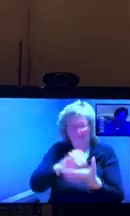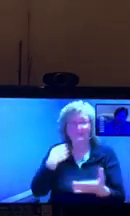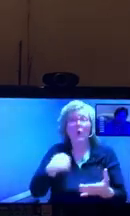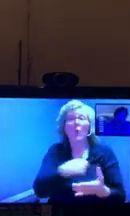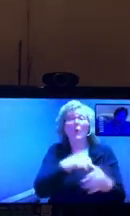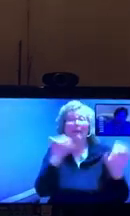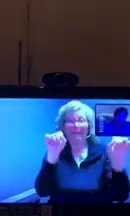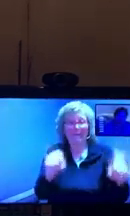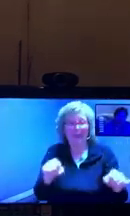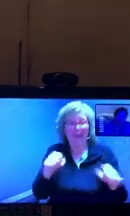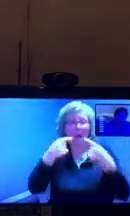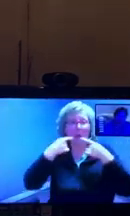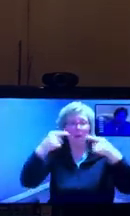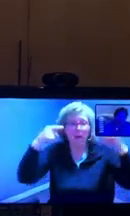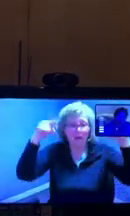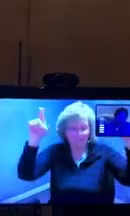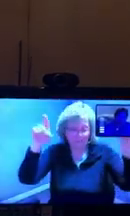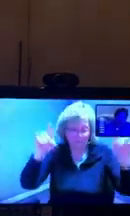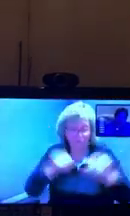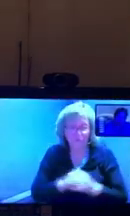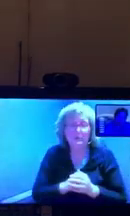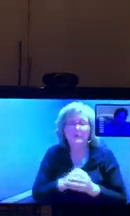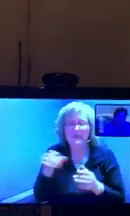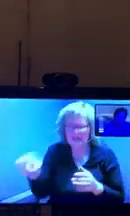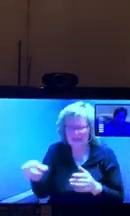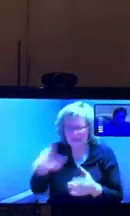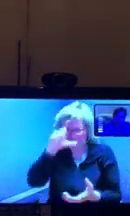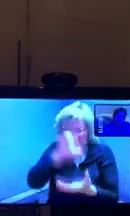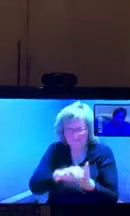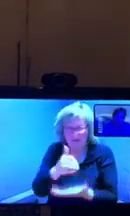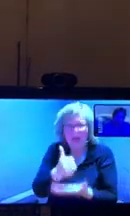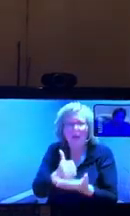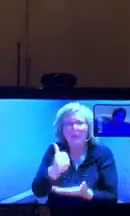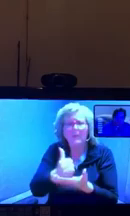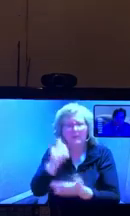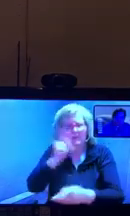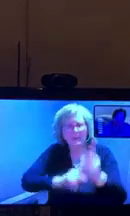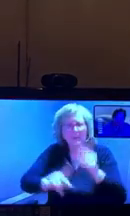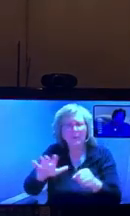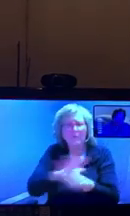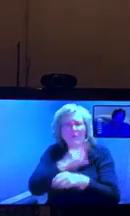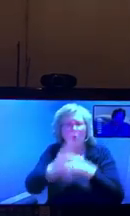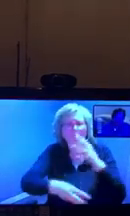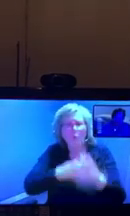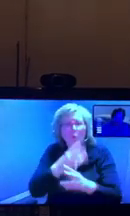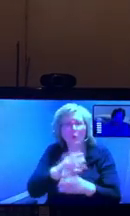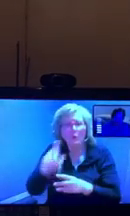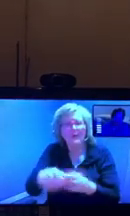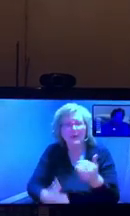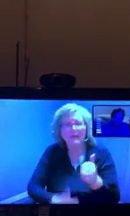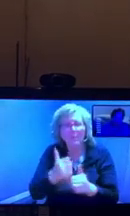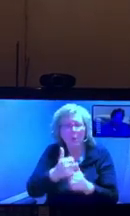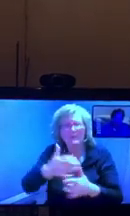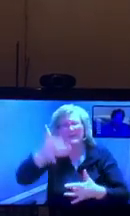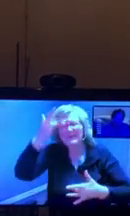able to help people around the globe that need it the most. Fred's already explained everything: the sick, the homeless, people with natural